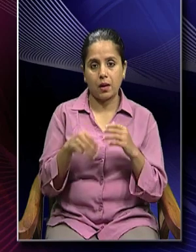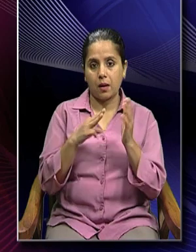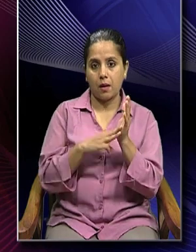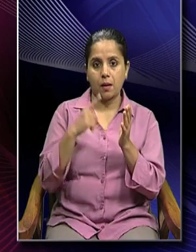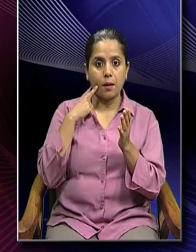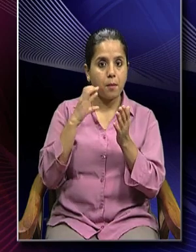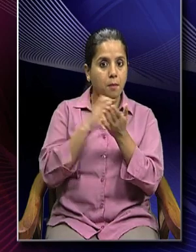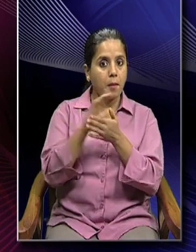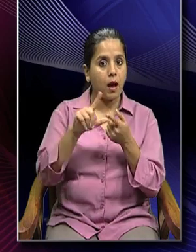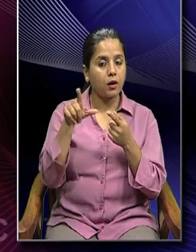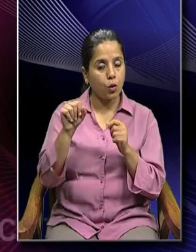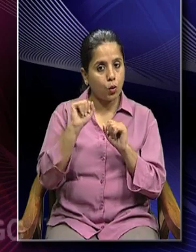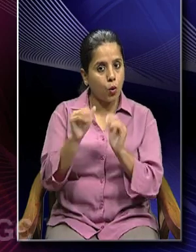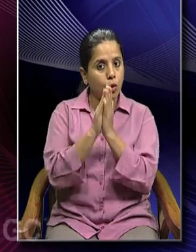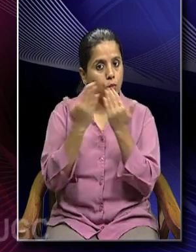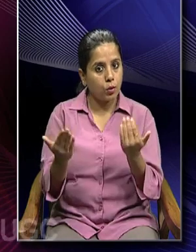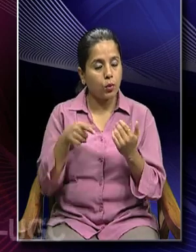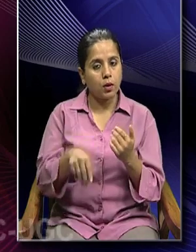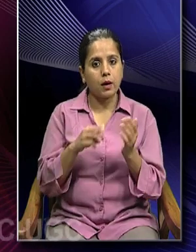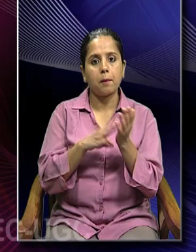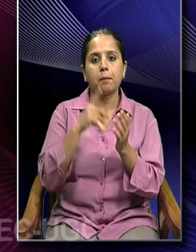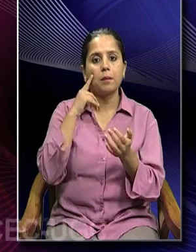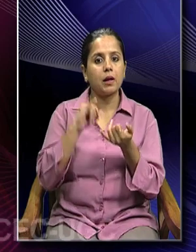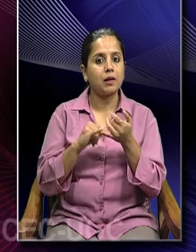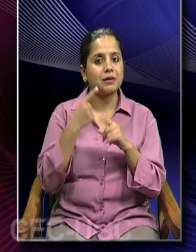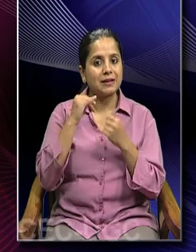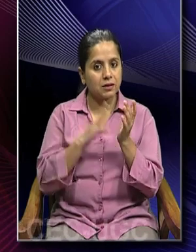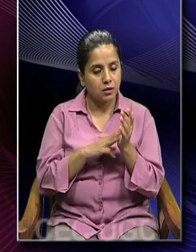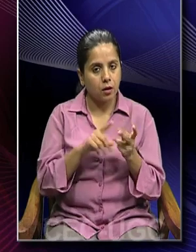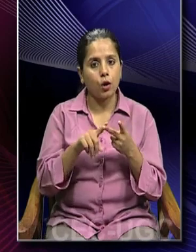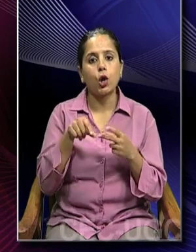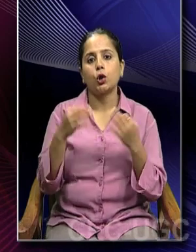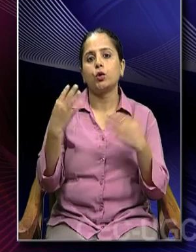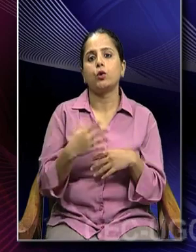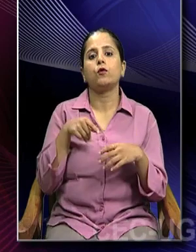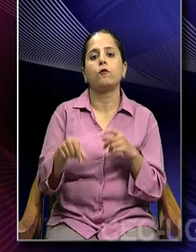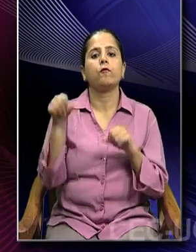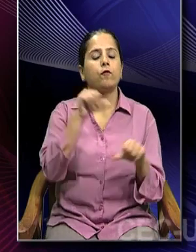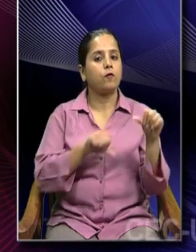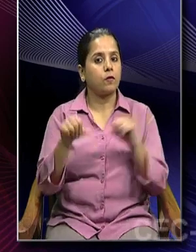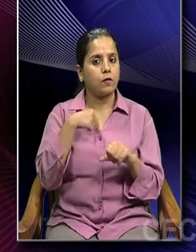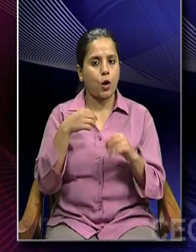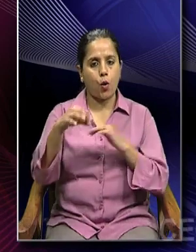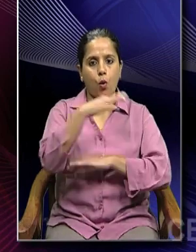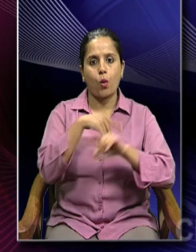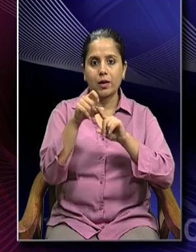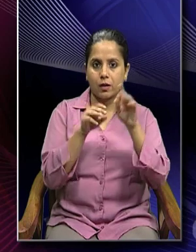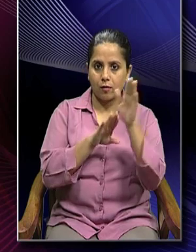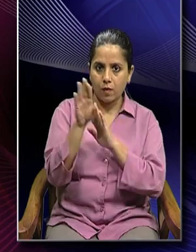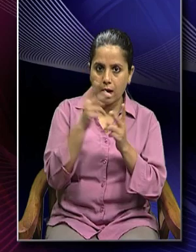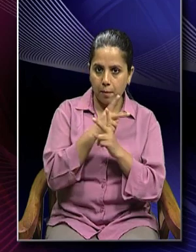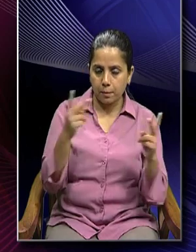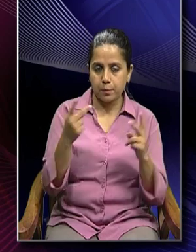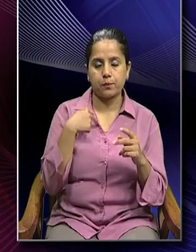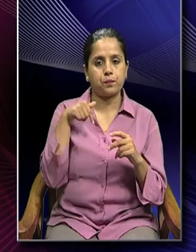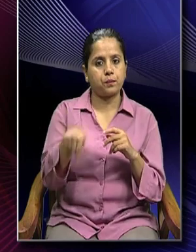Talbot in his book Mysticism and New Physics. Imagine we are talking about the organizational development and we